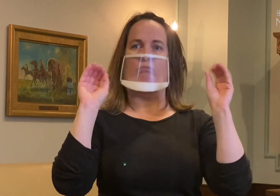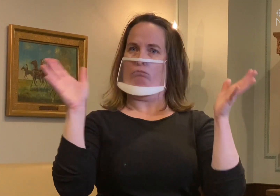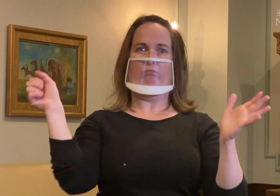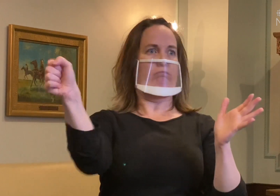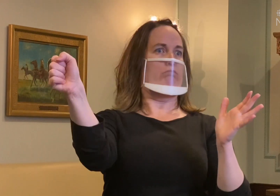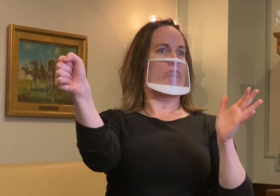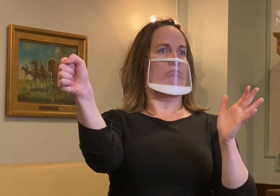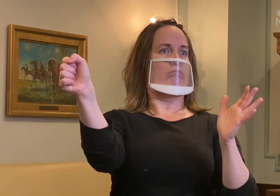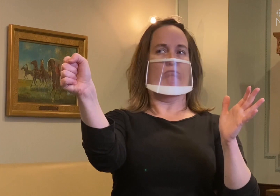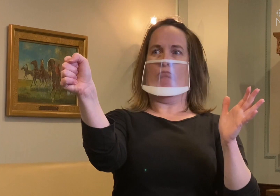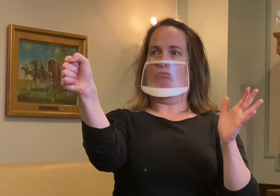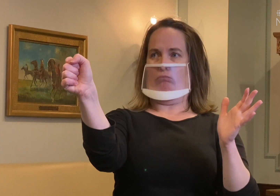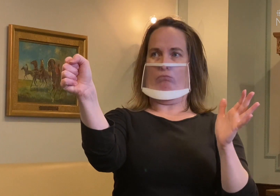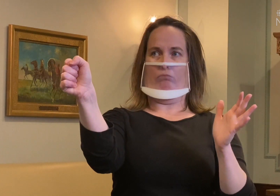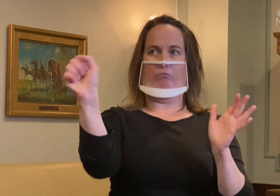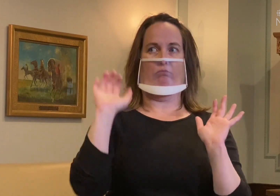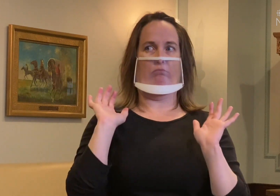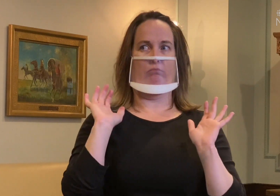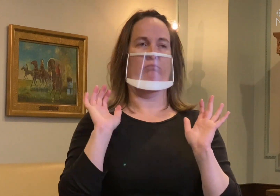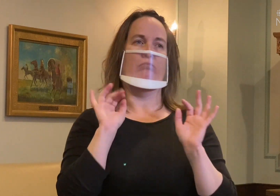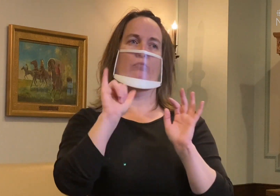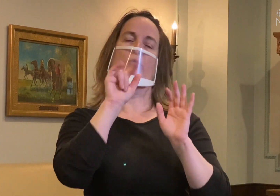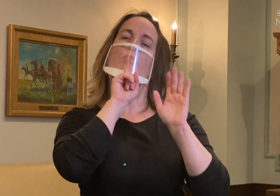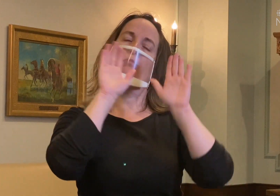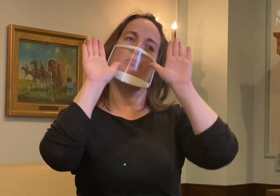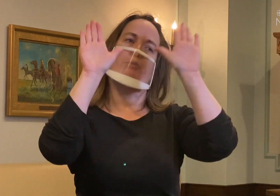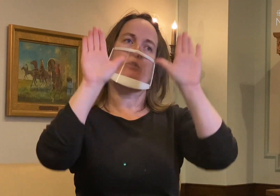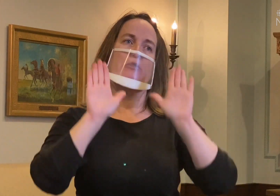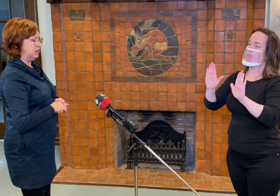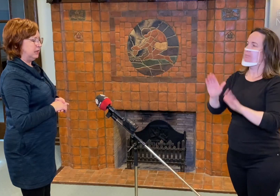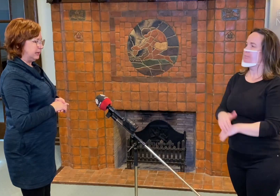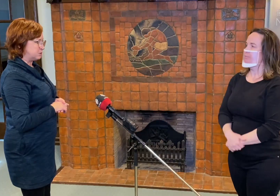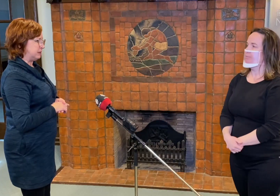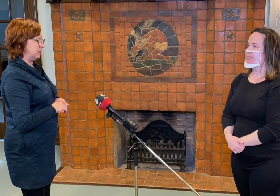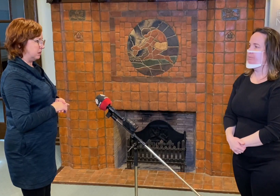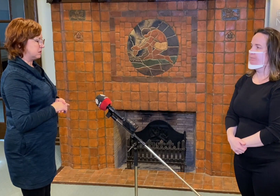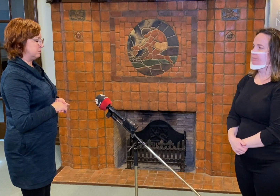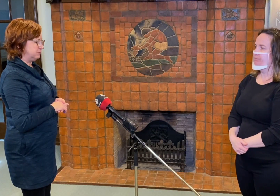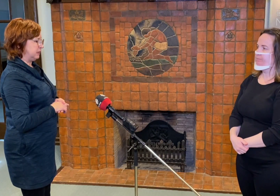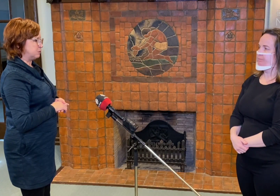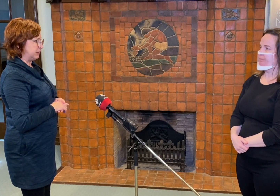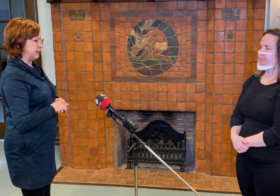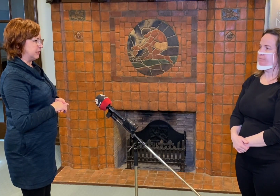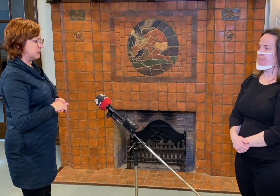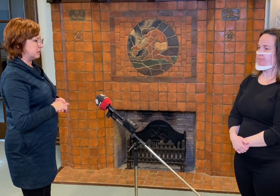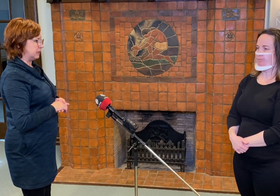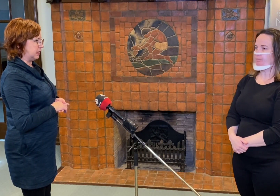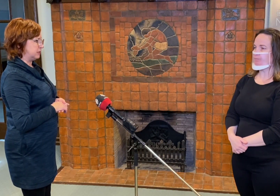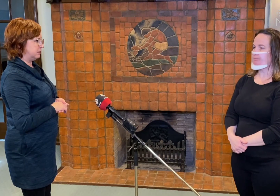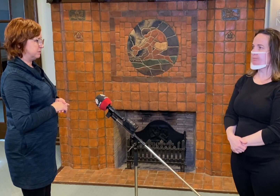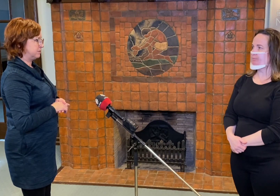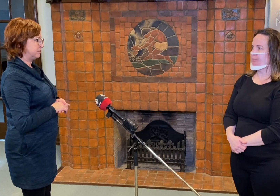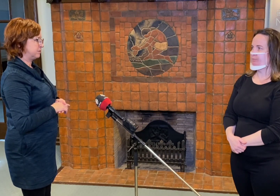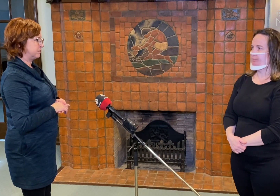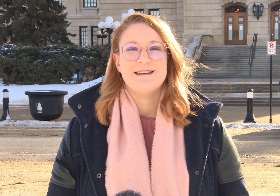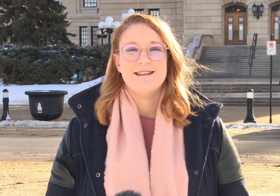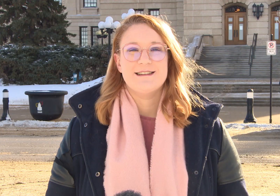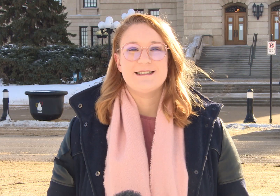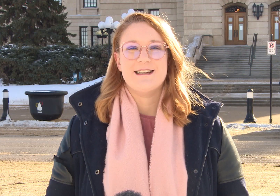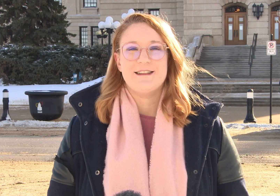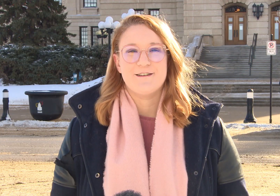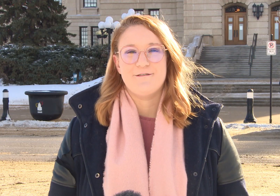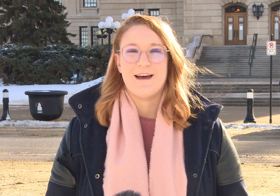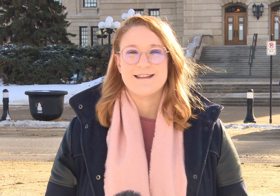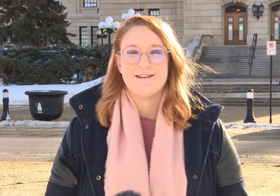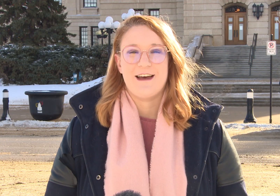don't have to fight for our rights. Everything has all come together. It's been an awesome experience to see that.